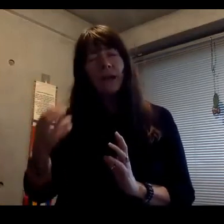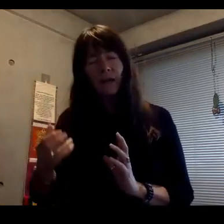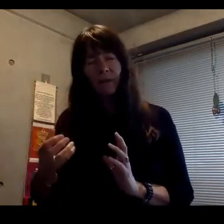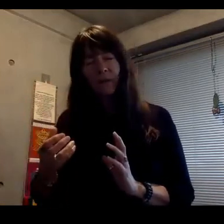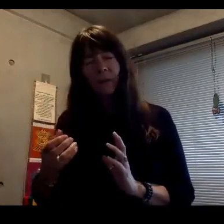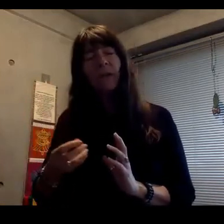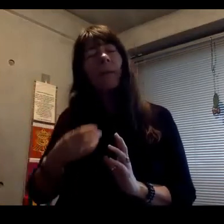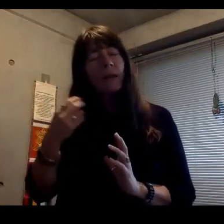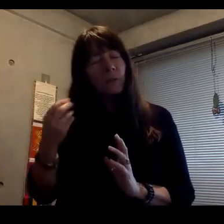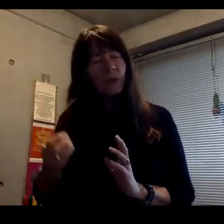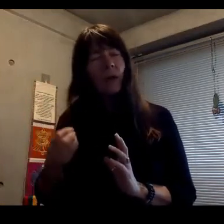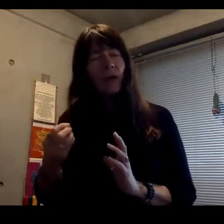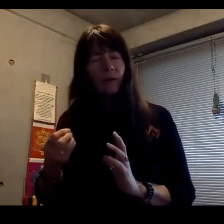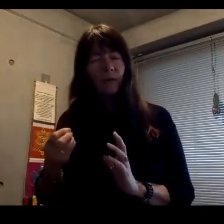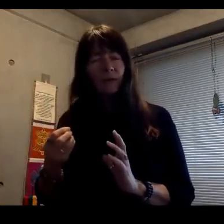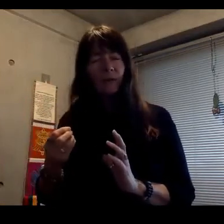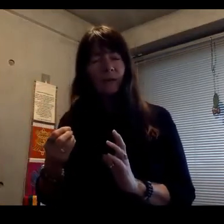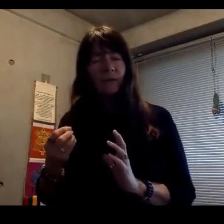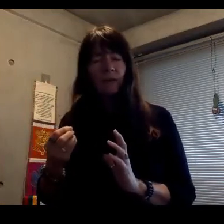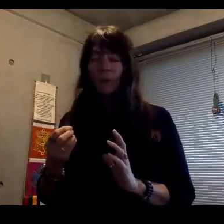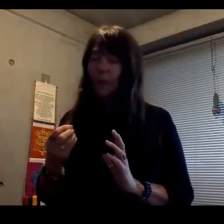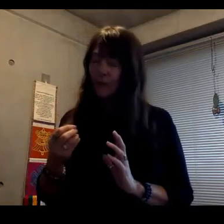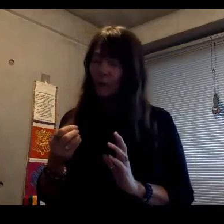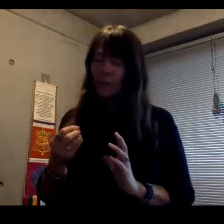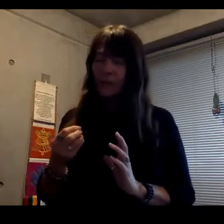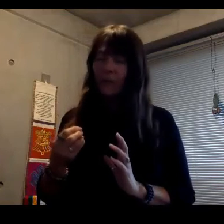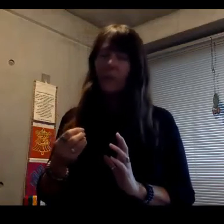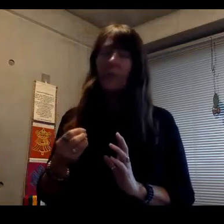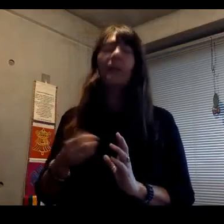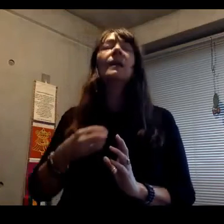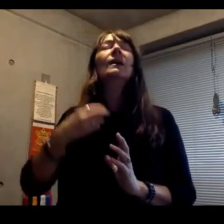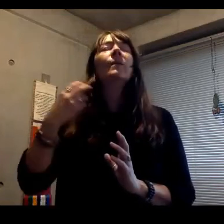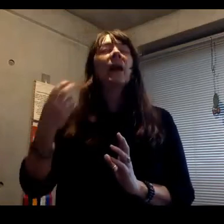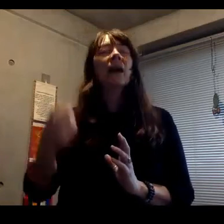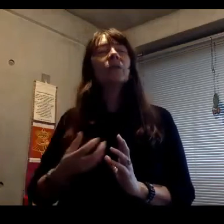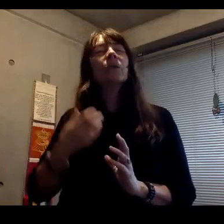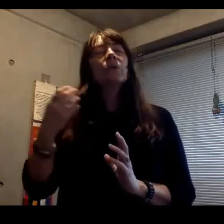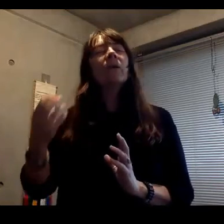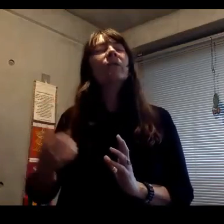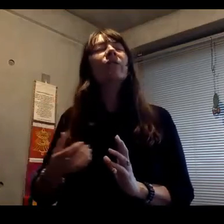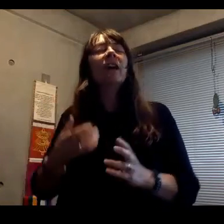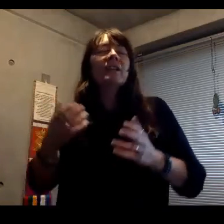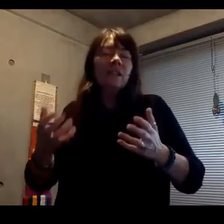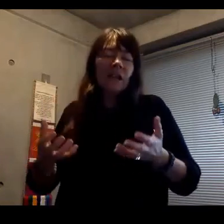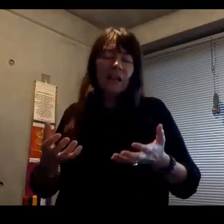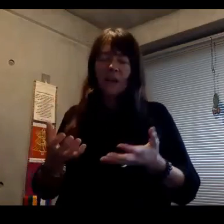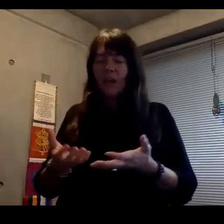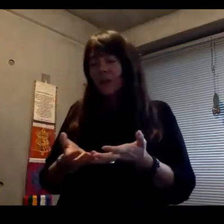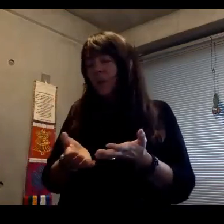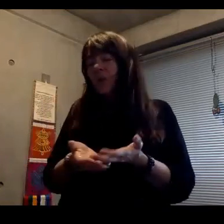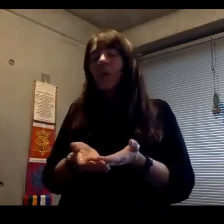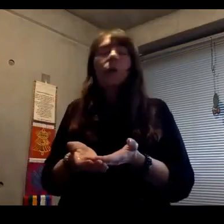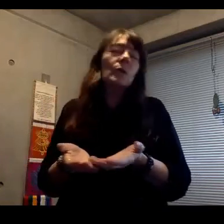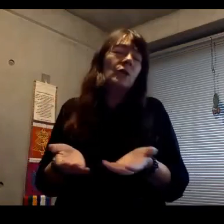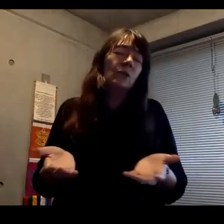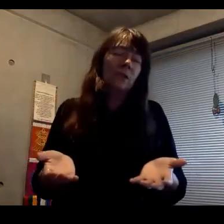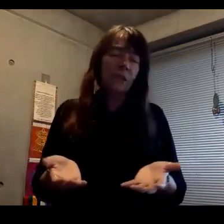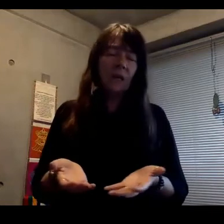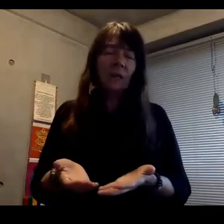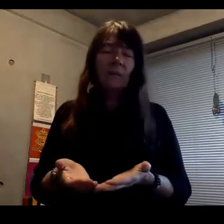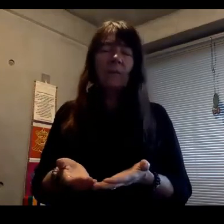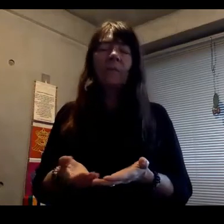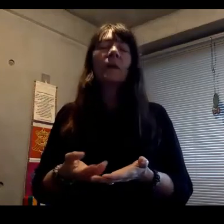your life. That's what you have. No matter what it looks like, that's what you have invited in. That's what you wish